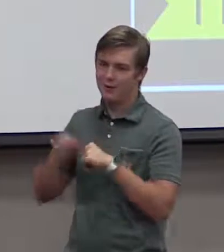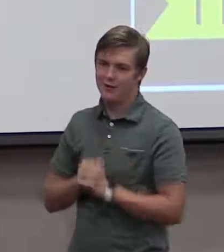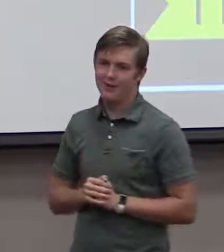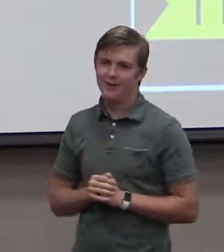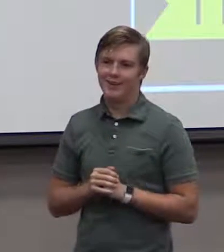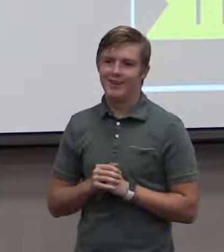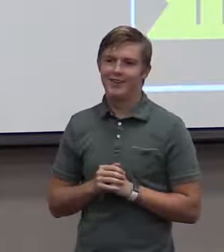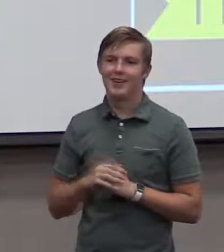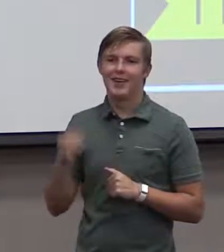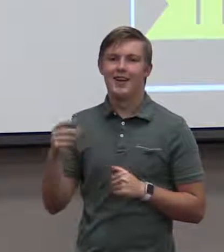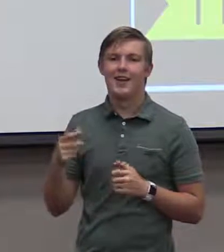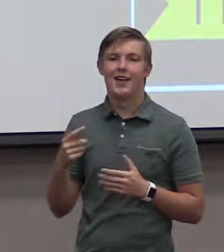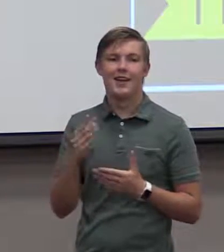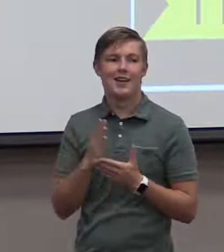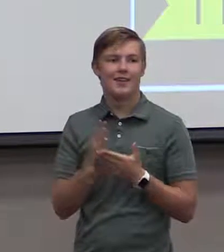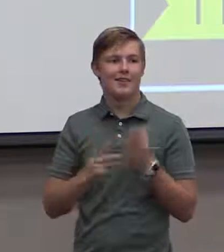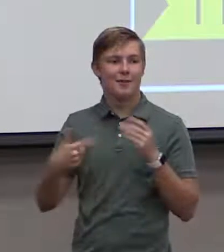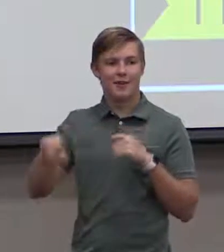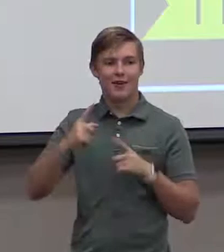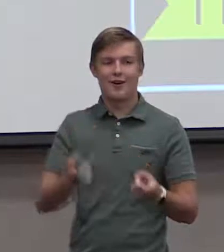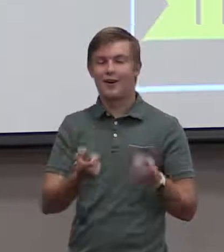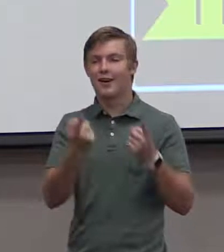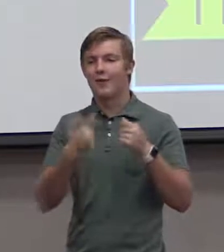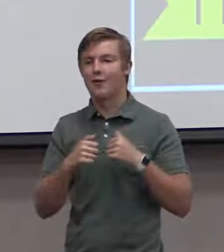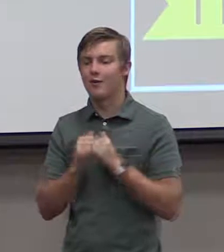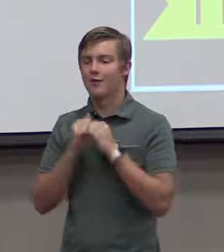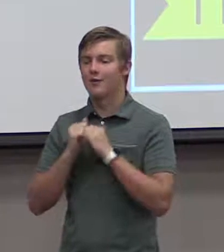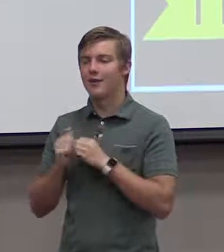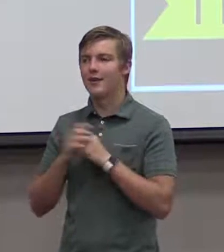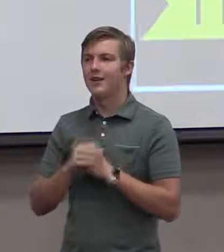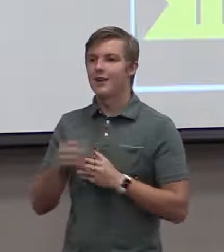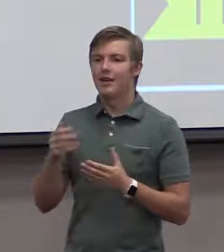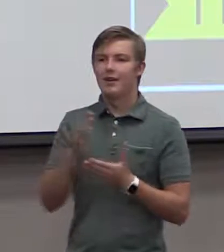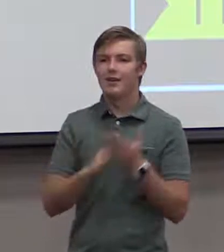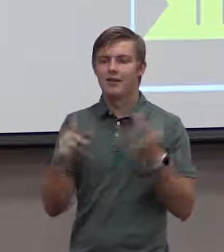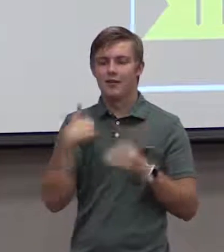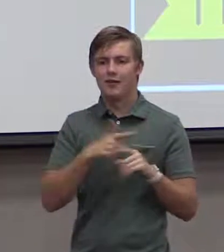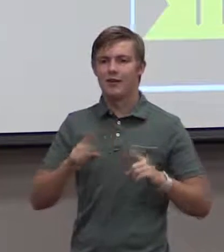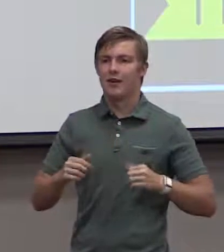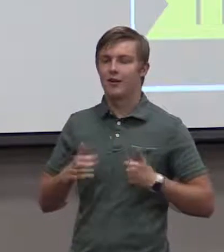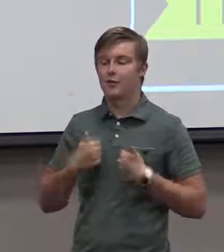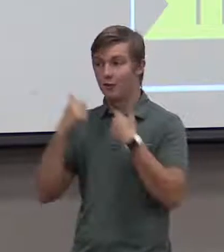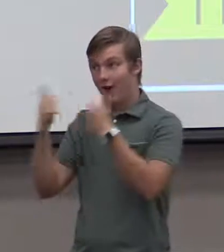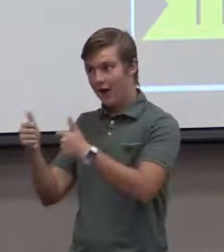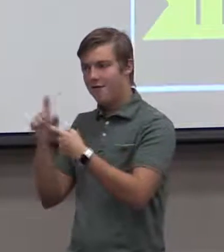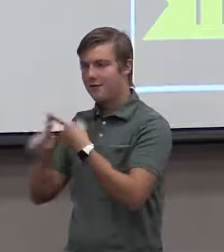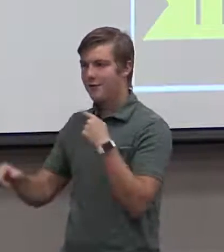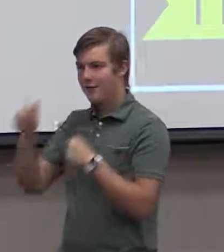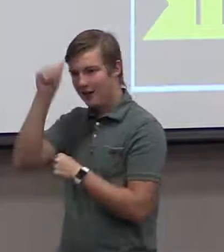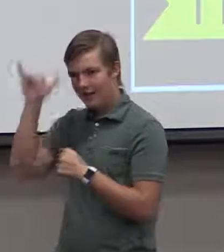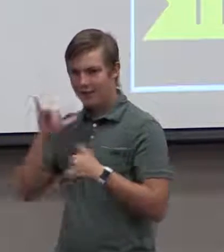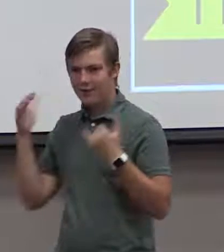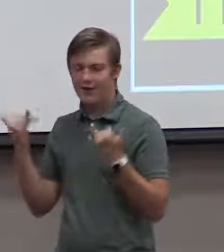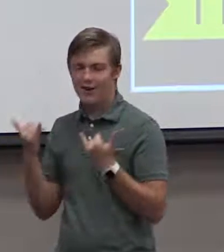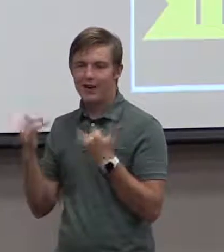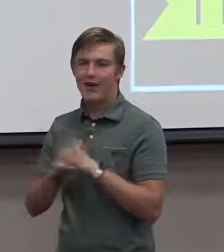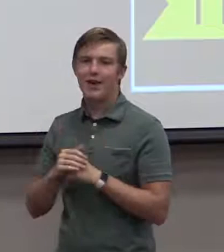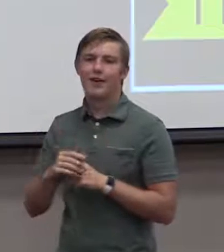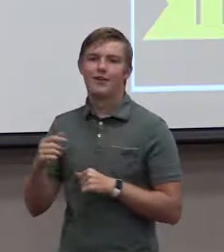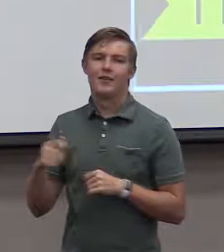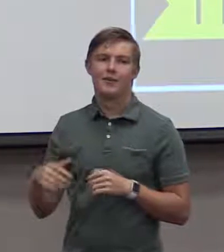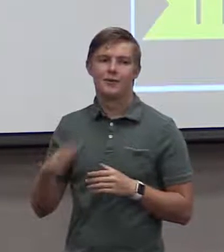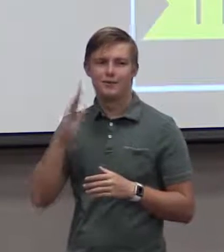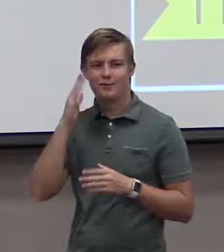some of y'all are coming with me. Some of us are driving back to Alaska right now. It's going to take like 10 days. And we're going to load up in the car